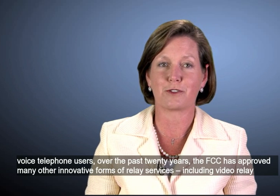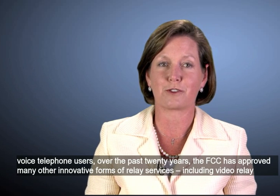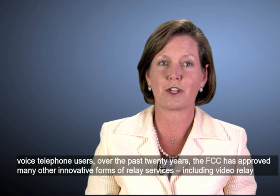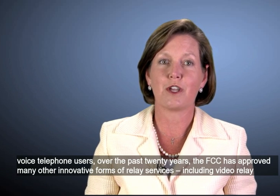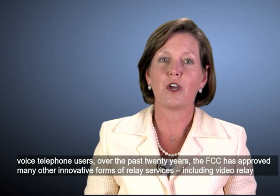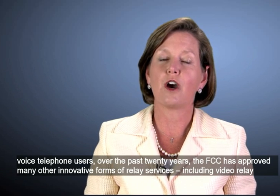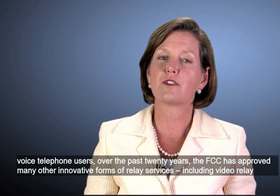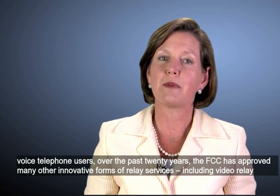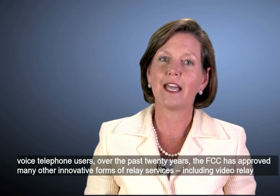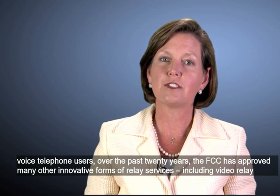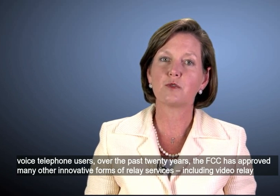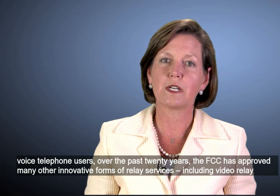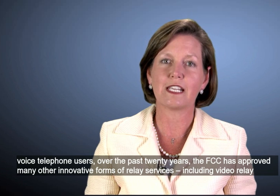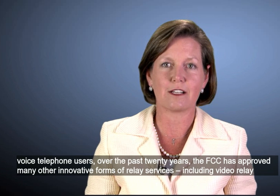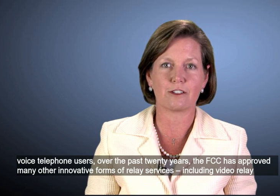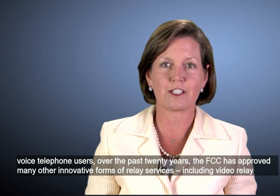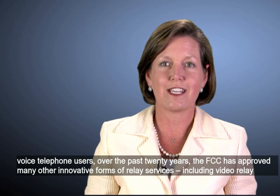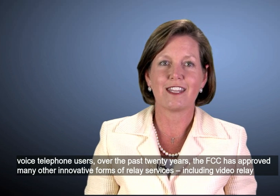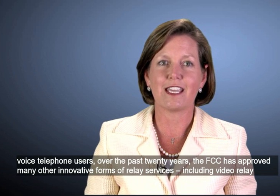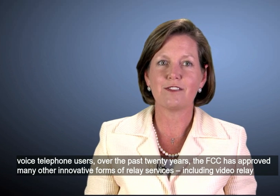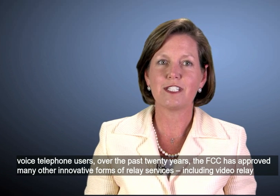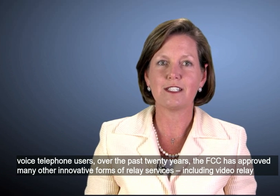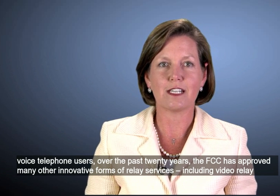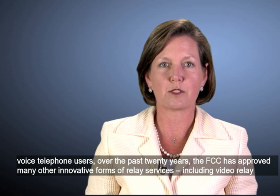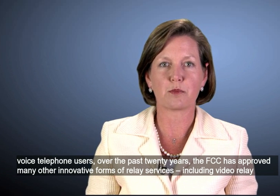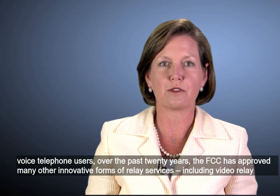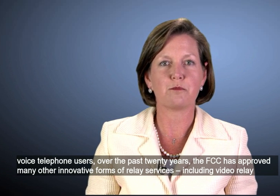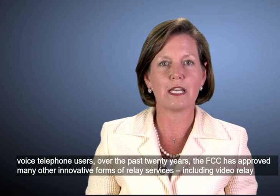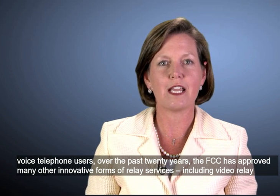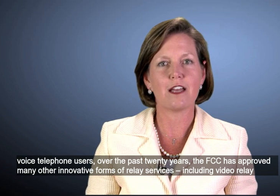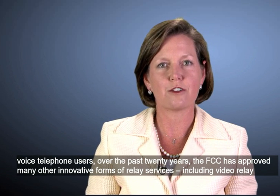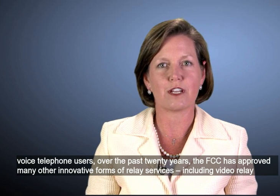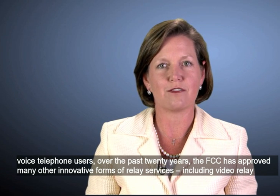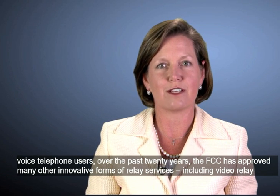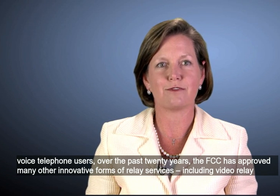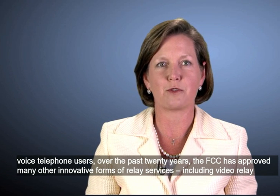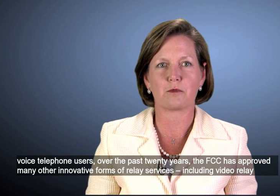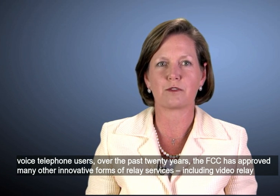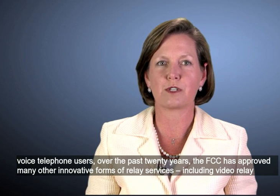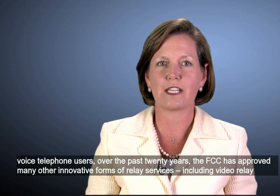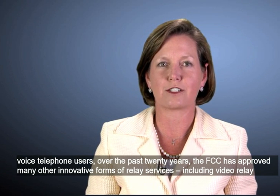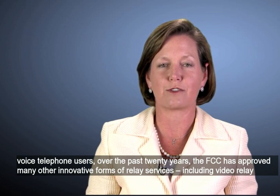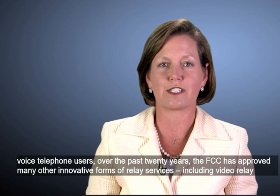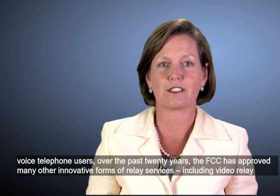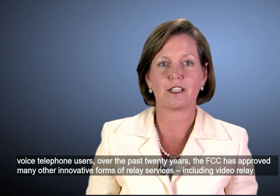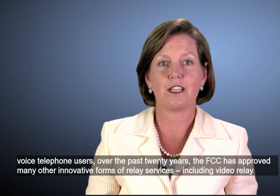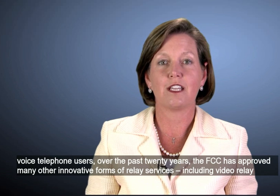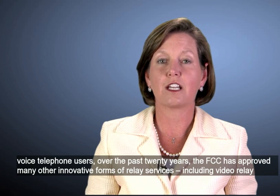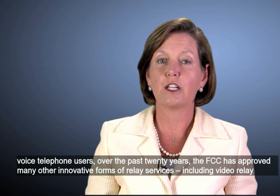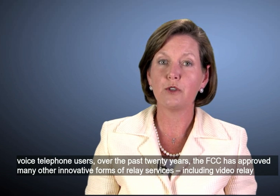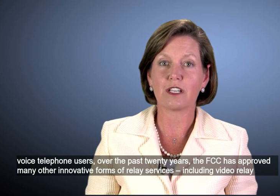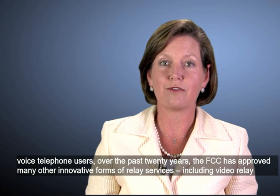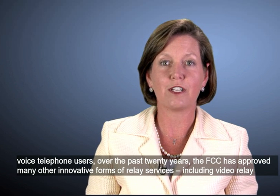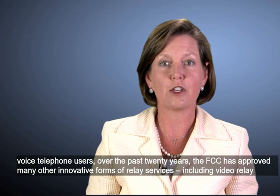users, over the past 20 years, the FCC has approved many other innovative forms of relay services, including video